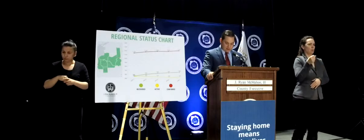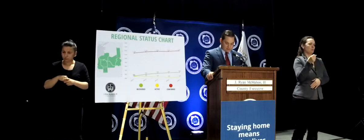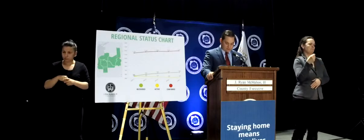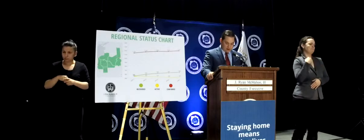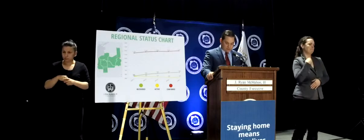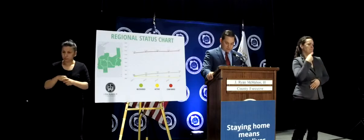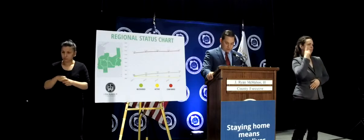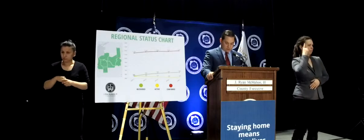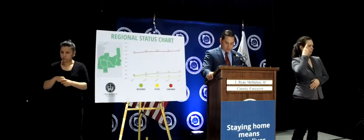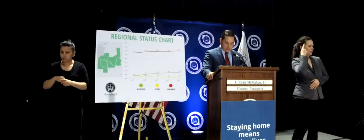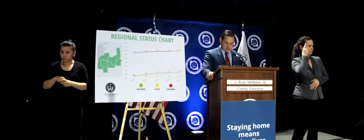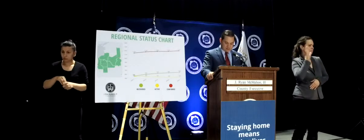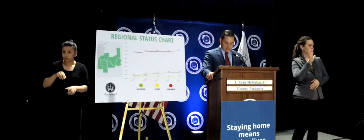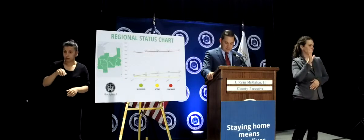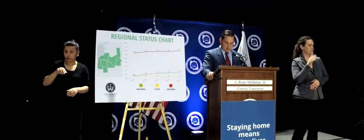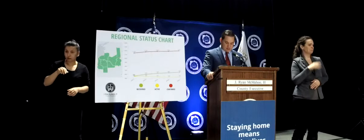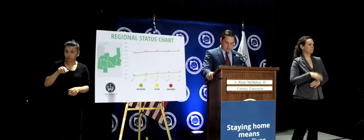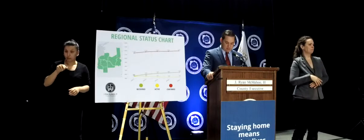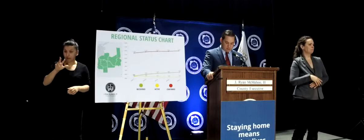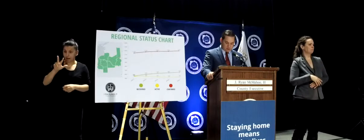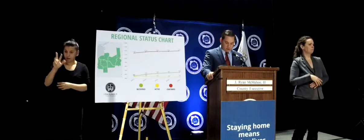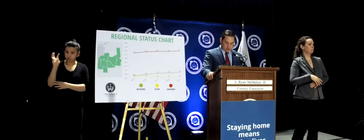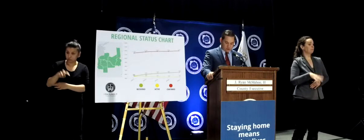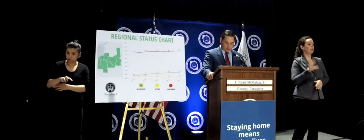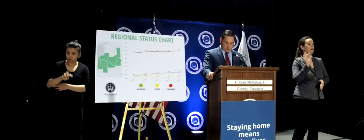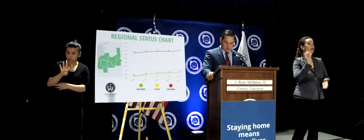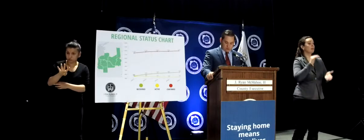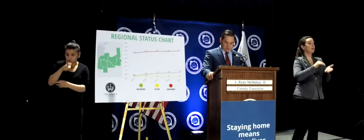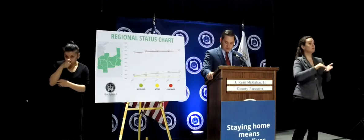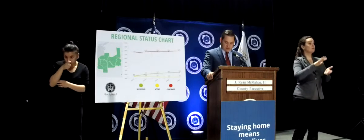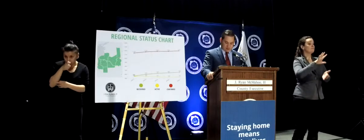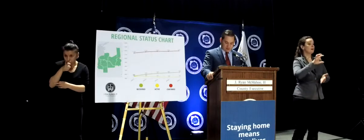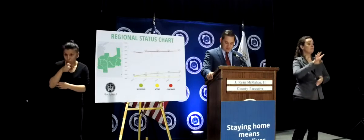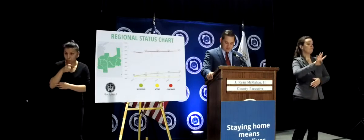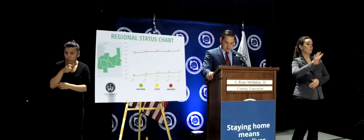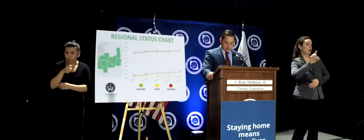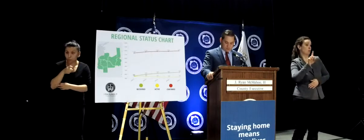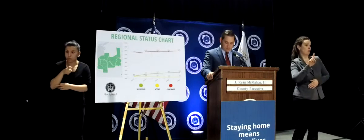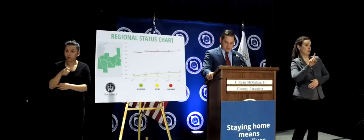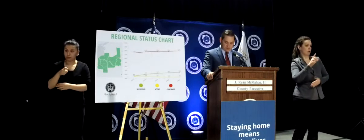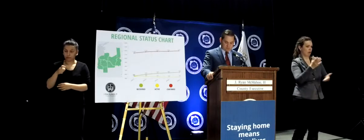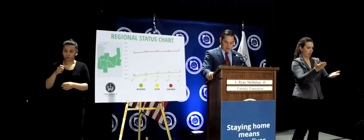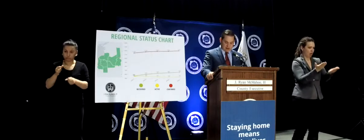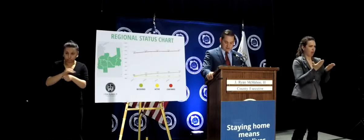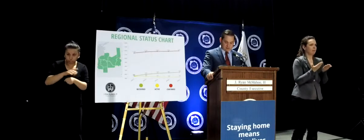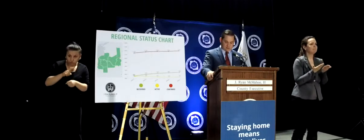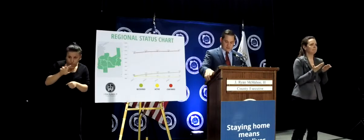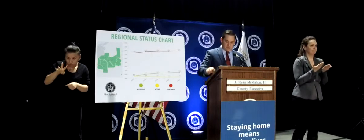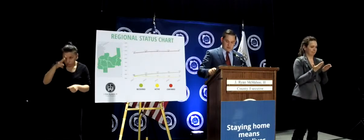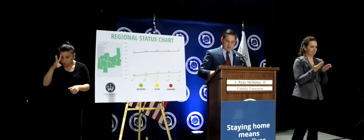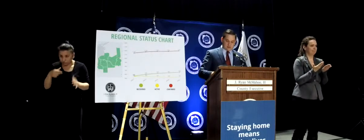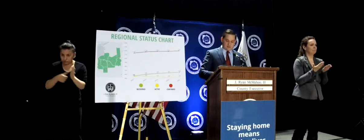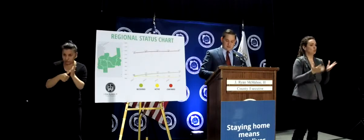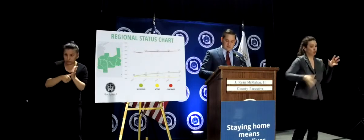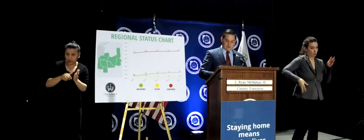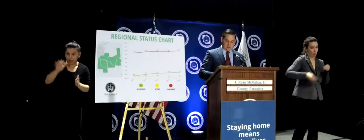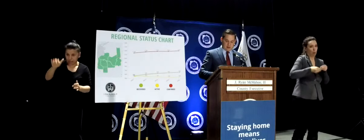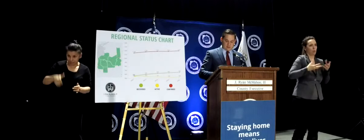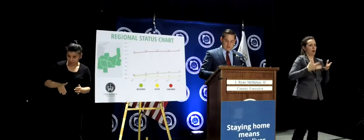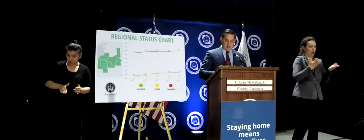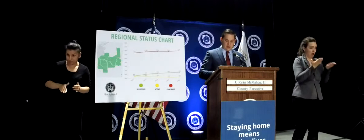We've had 8,541 tests that have been returned with 646 positive and